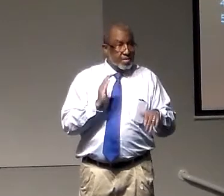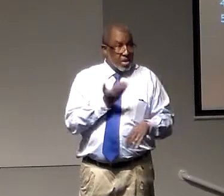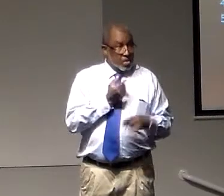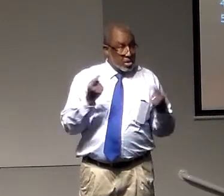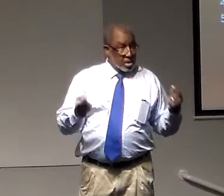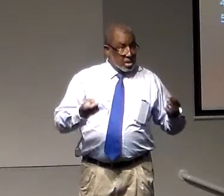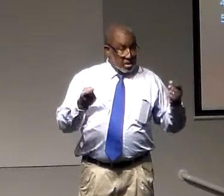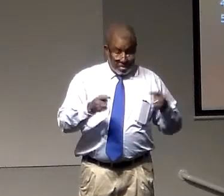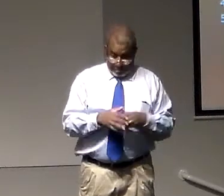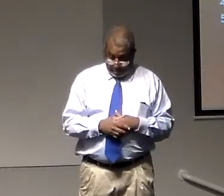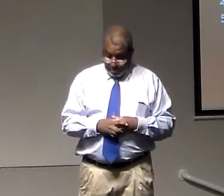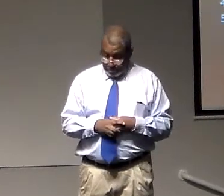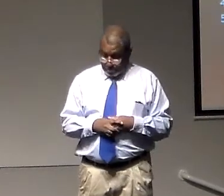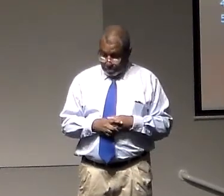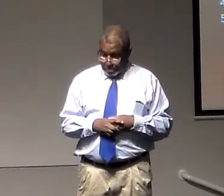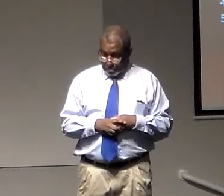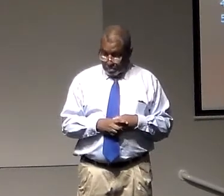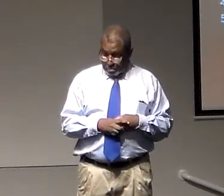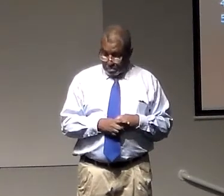So that way God can forgive our sin.